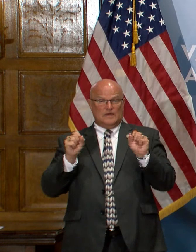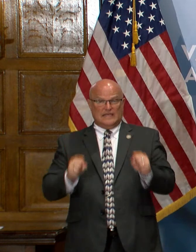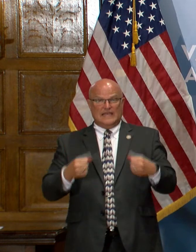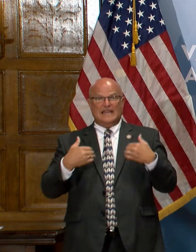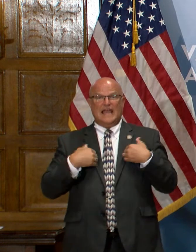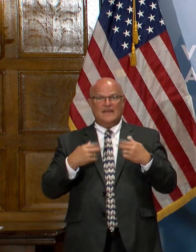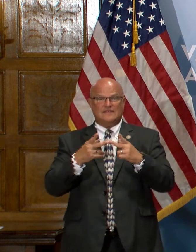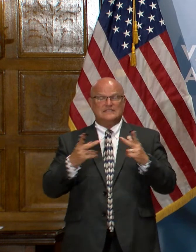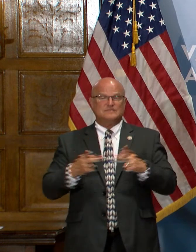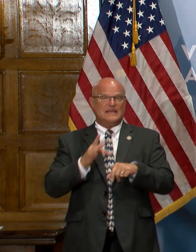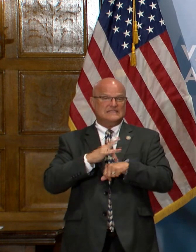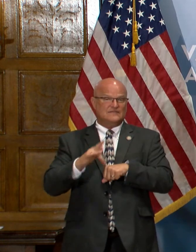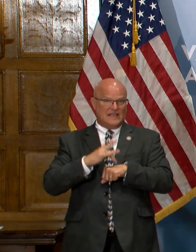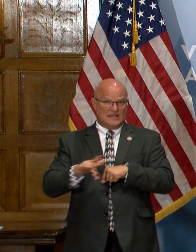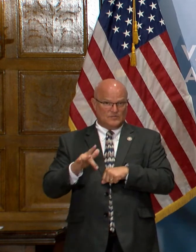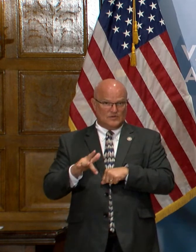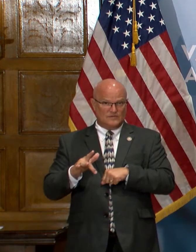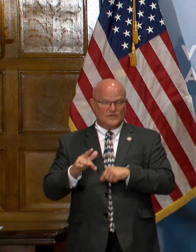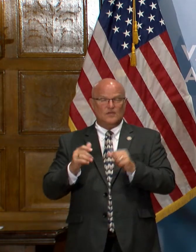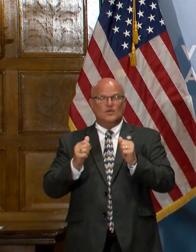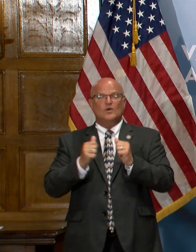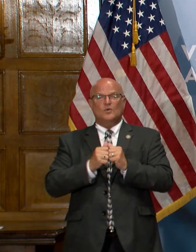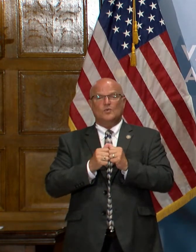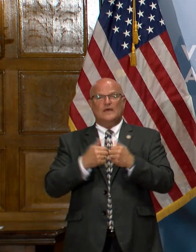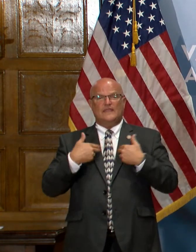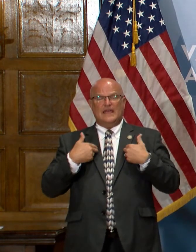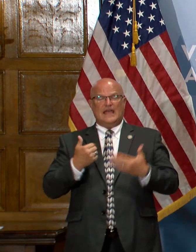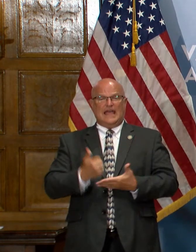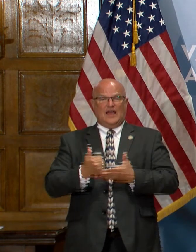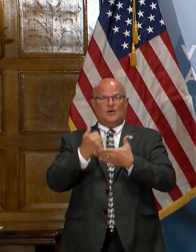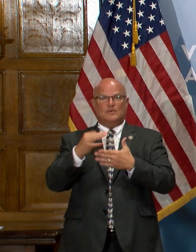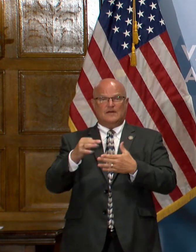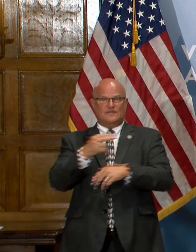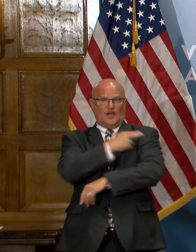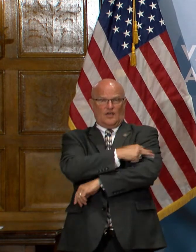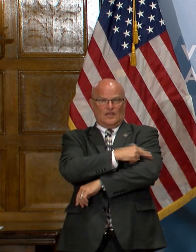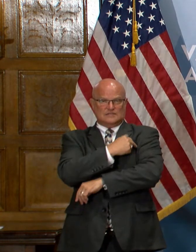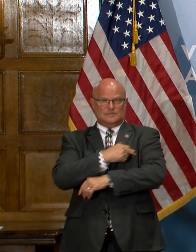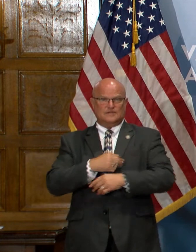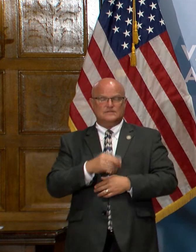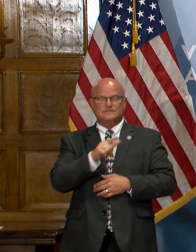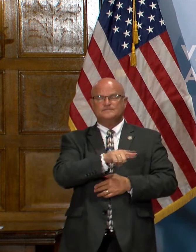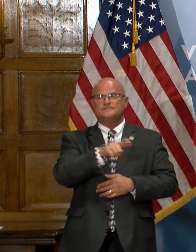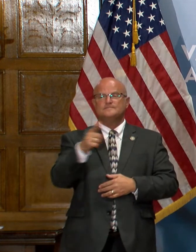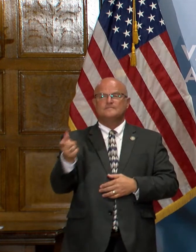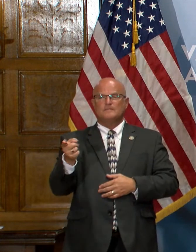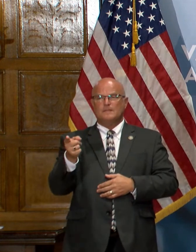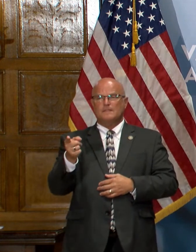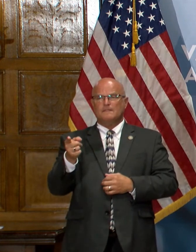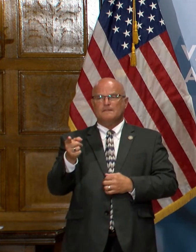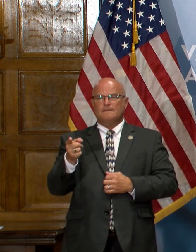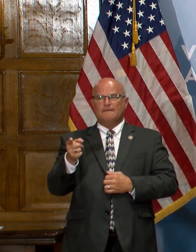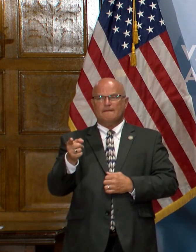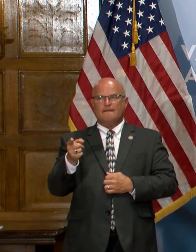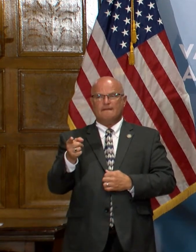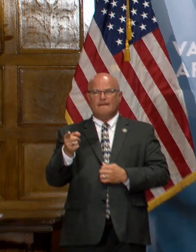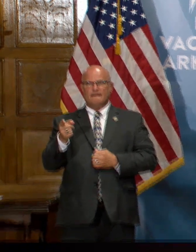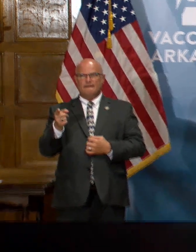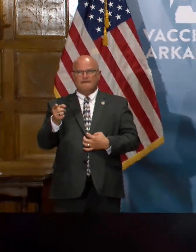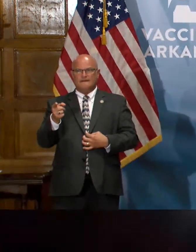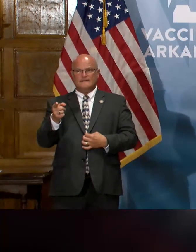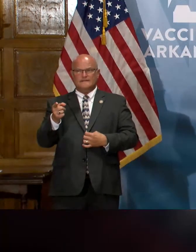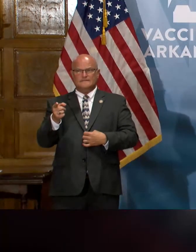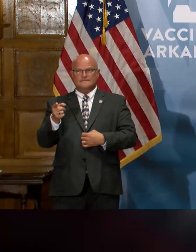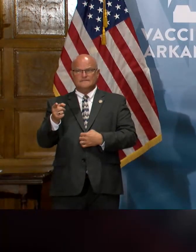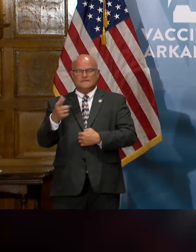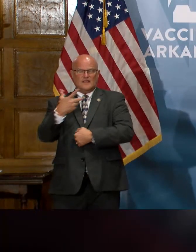of having space available with the help of our hospitals. On the issue of vaccine